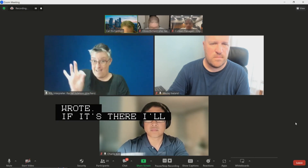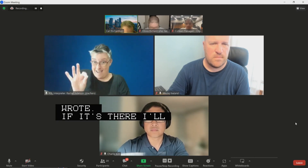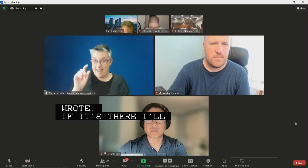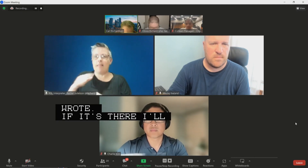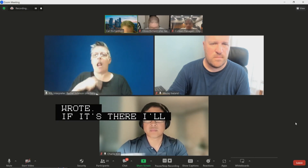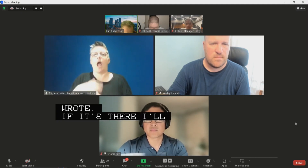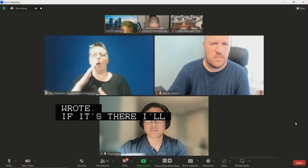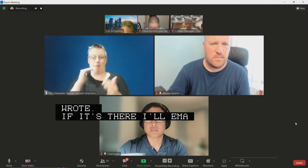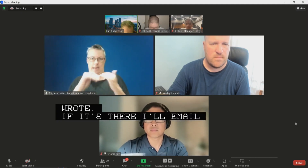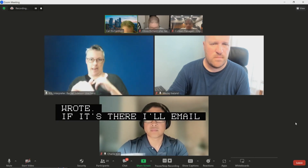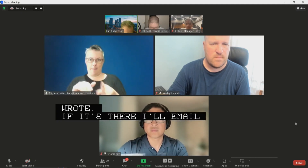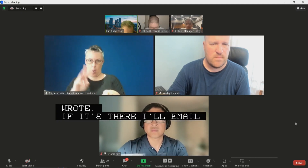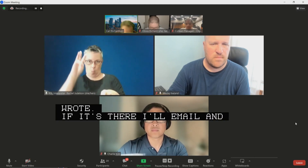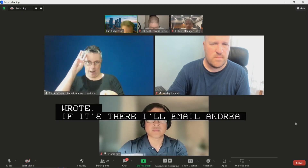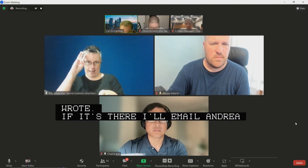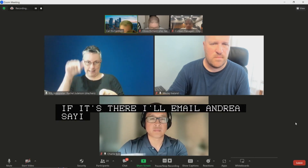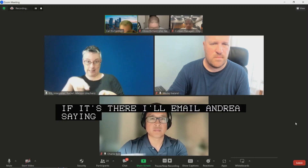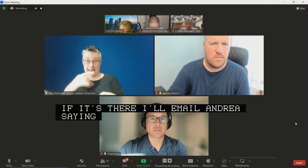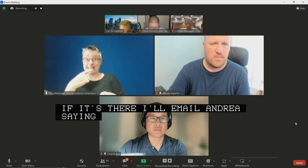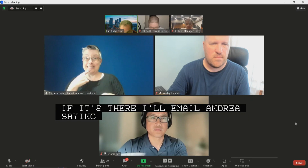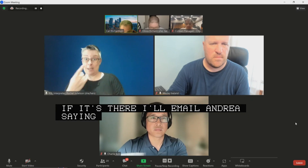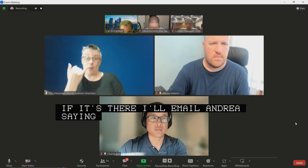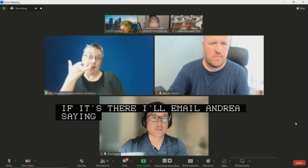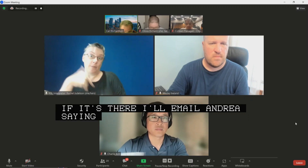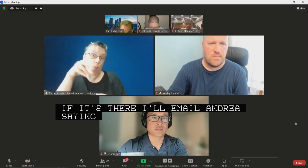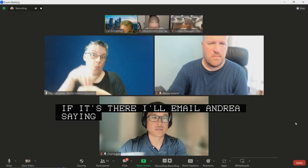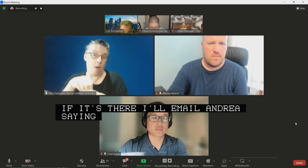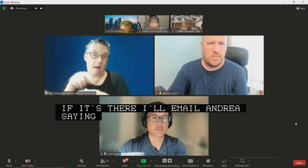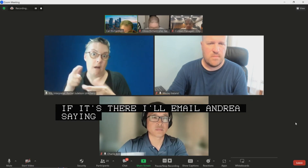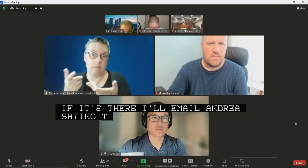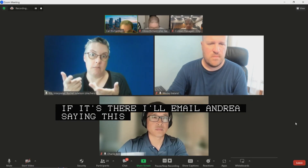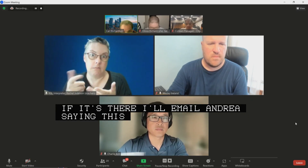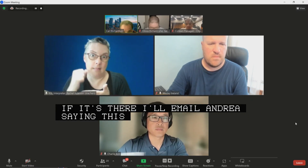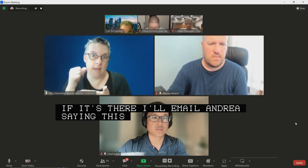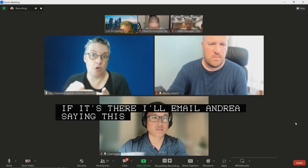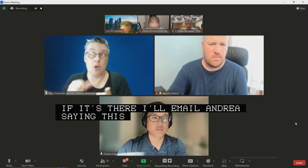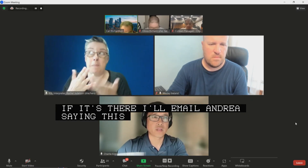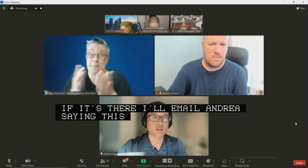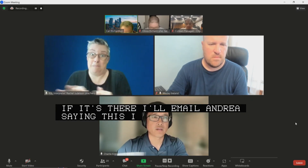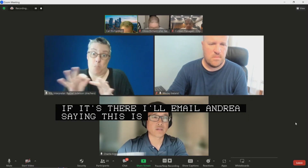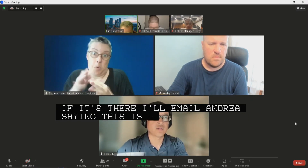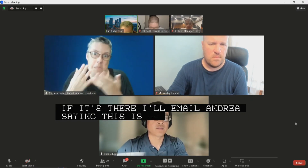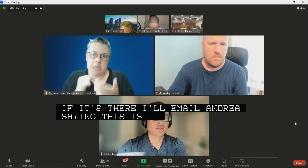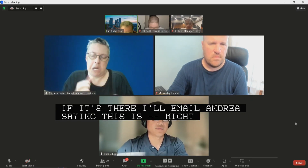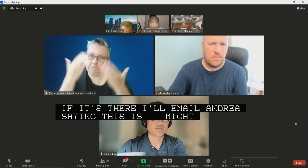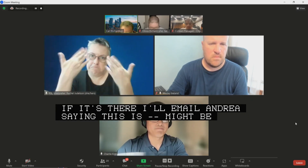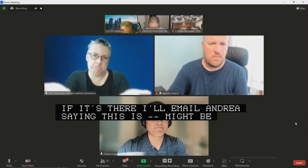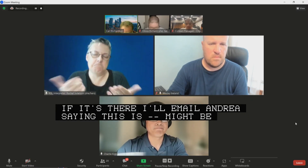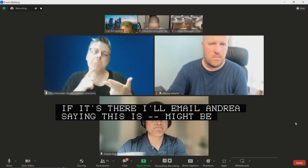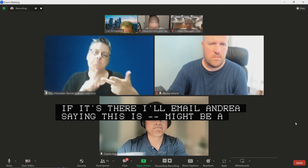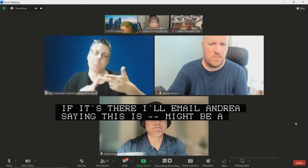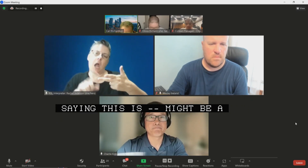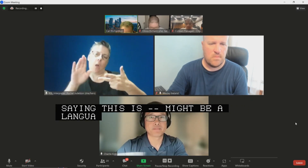of incorporating them to the letter or not. It might be a language difference. I don't know. I'll have to look.